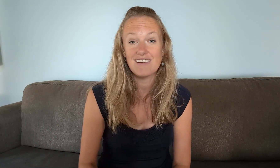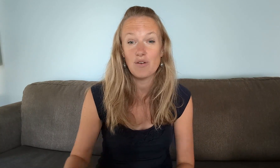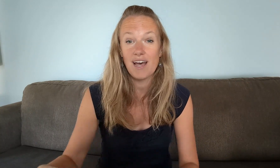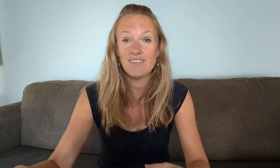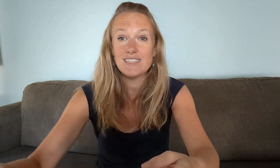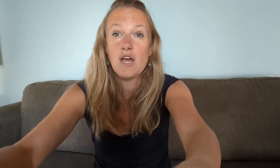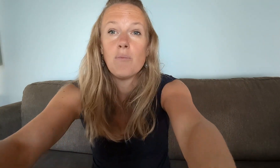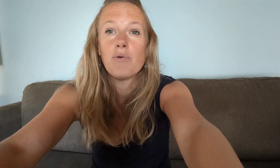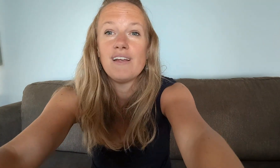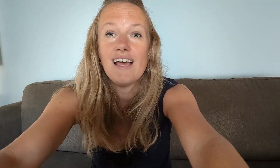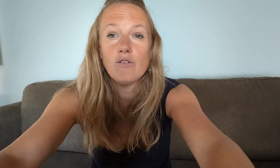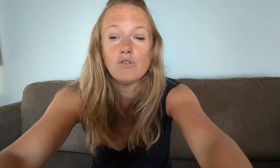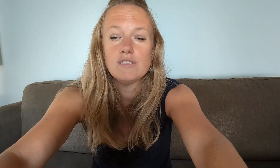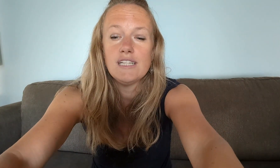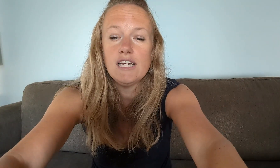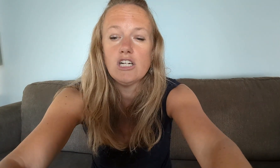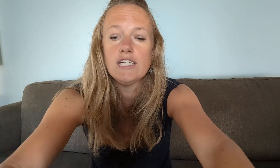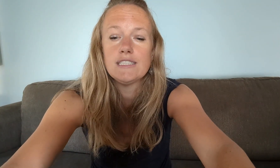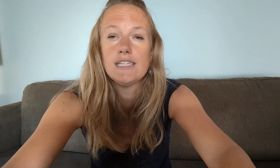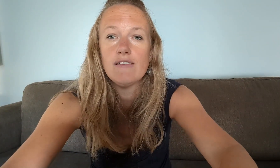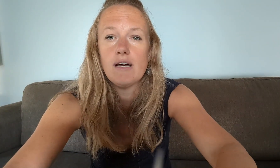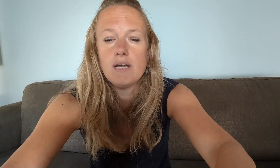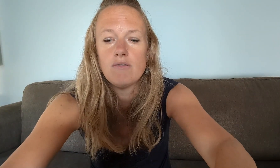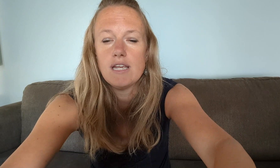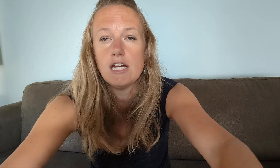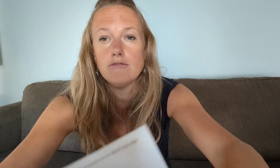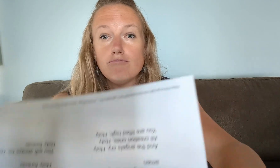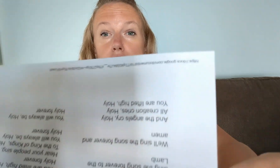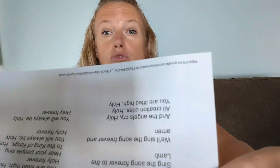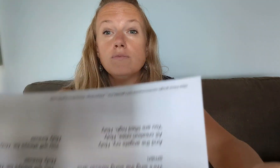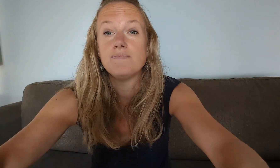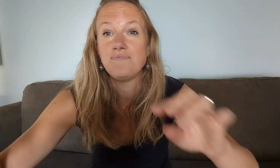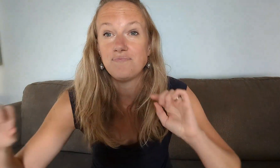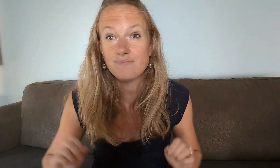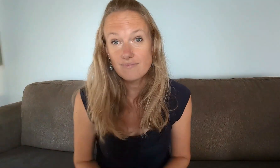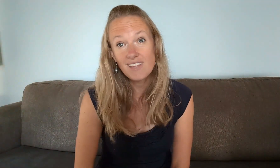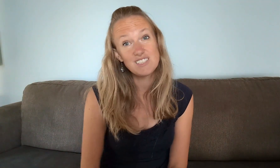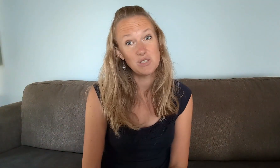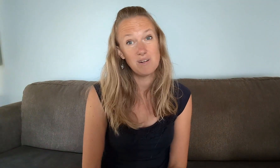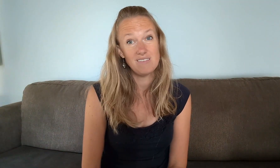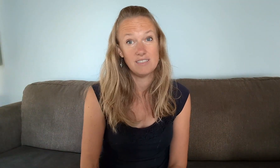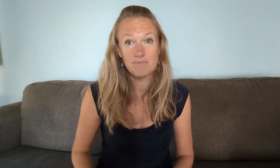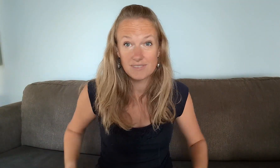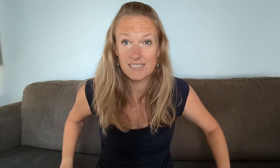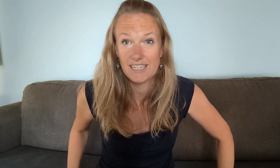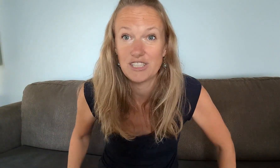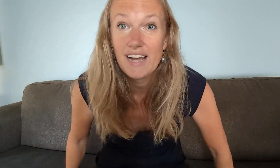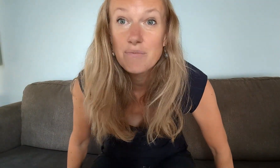you haven't, print out those lyrics. See, I've got mine right here. Woo. Super helpful to stay on track.